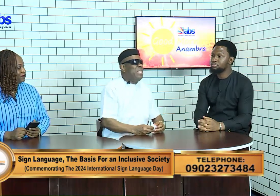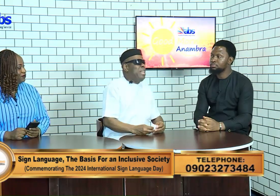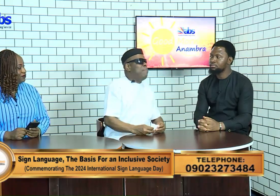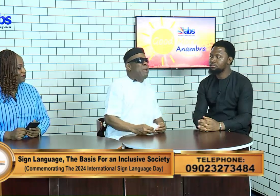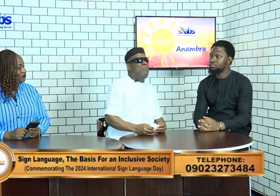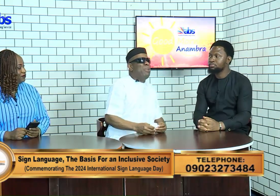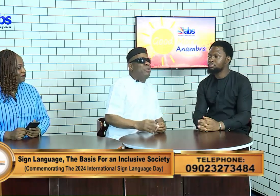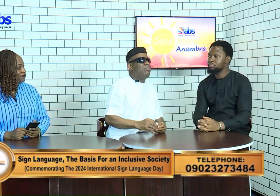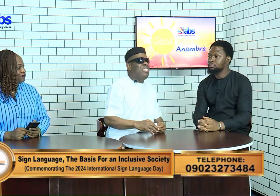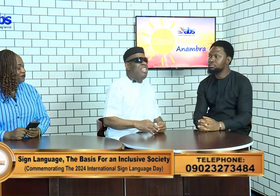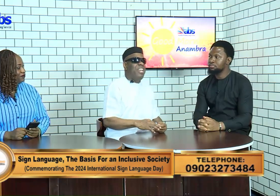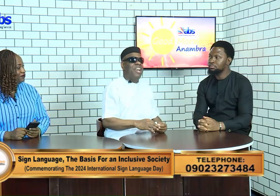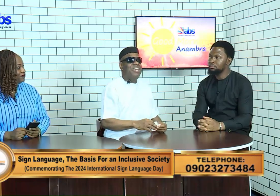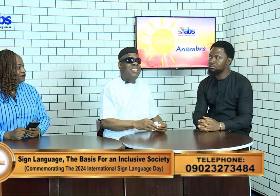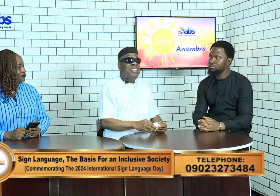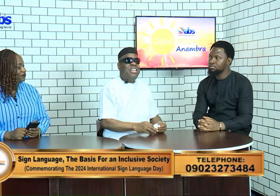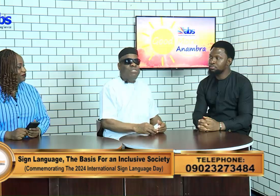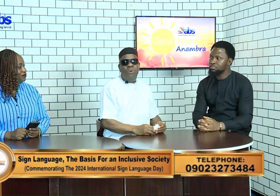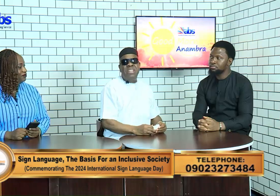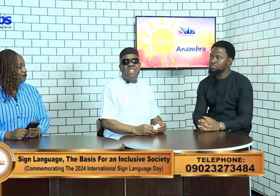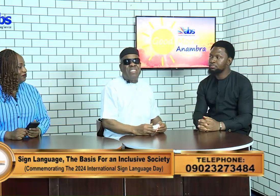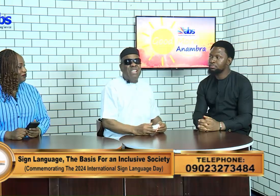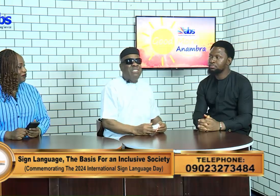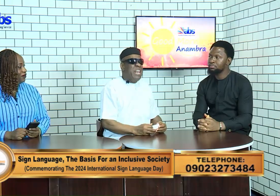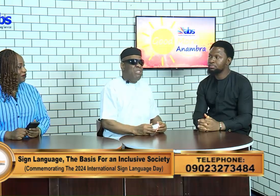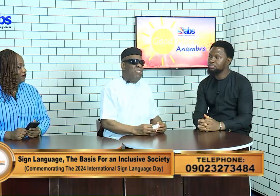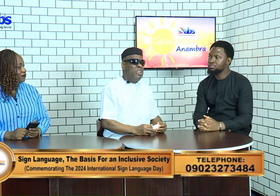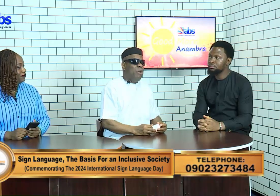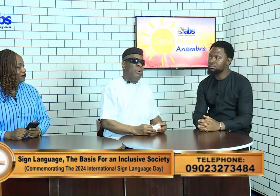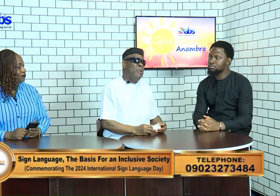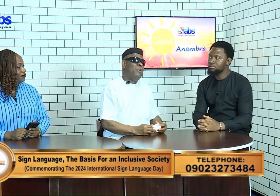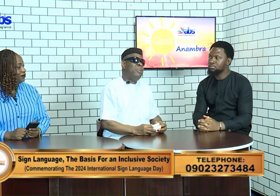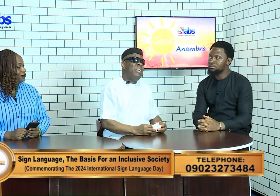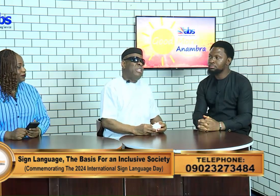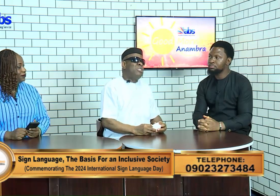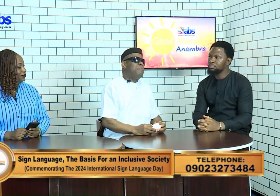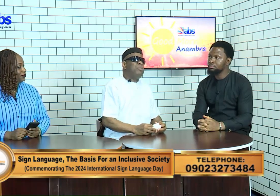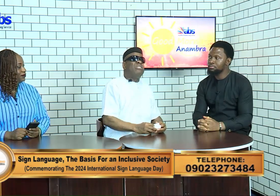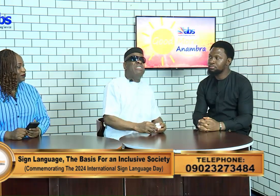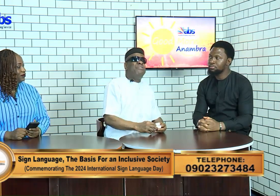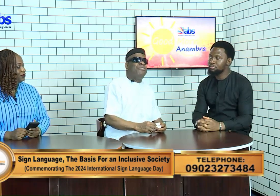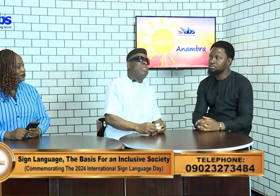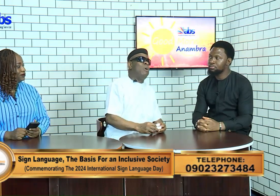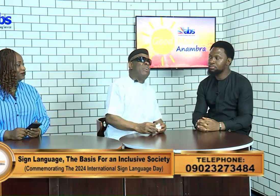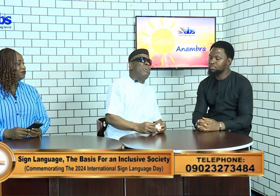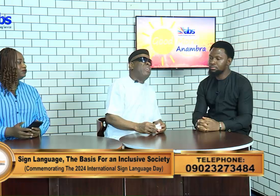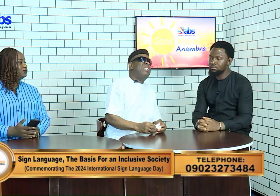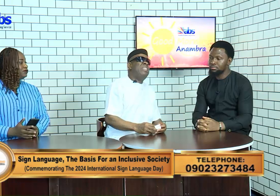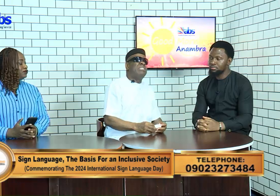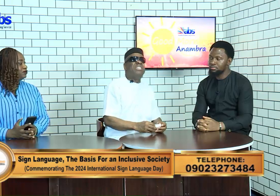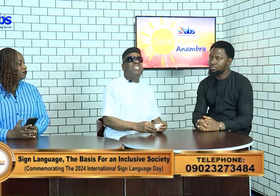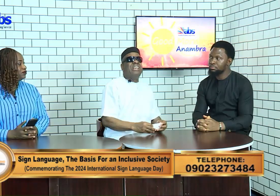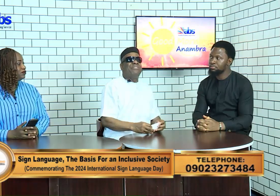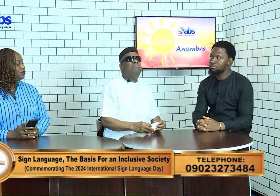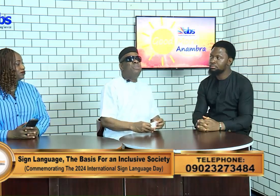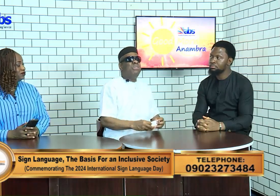add that Emmanuel you see here is the one that stands next to the governor, interpreting for the governor,